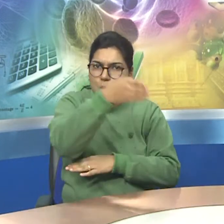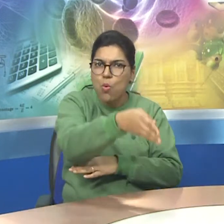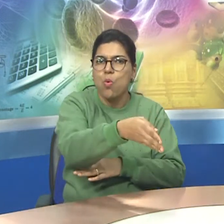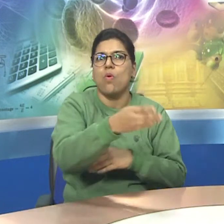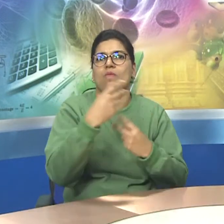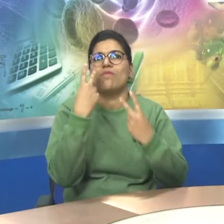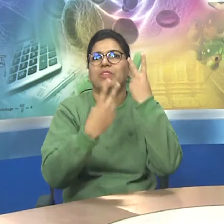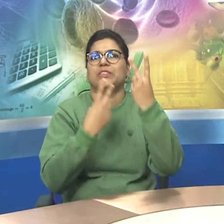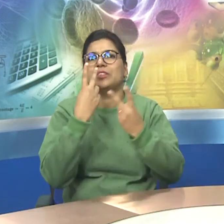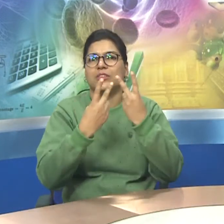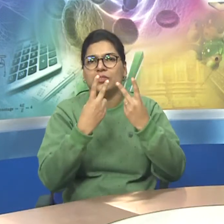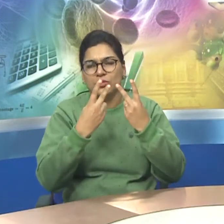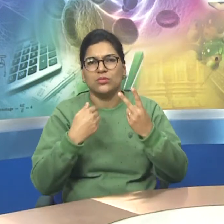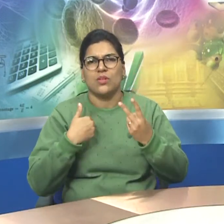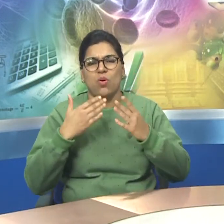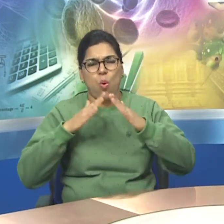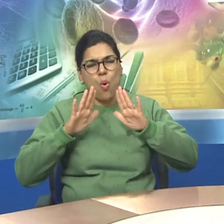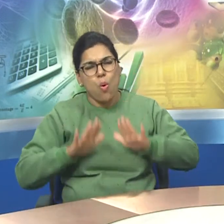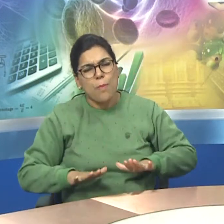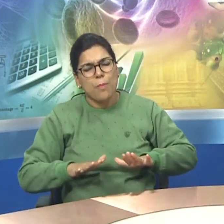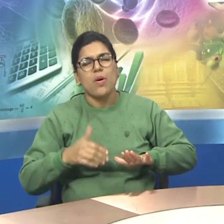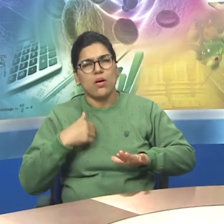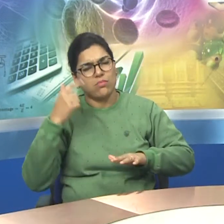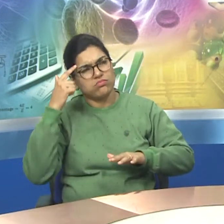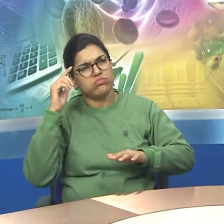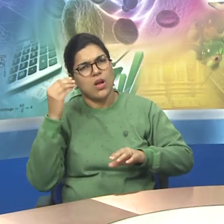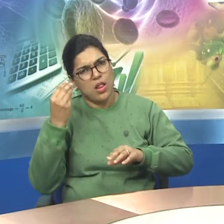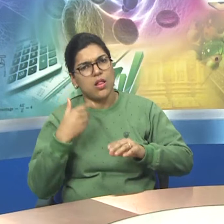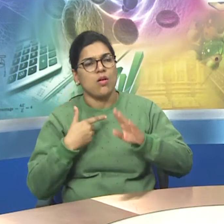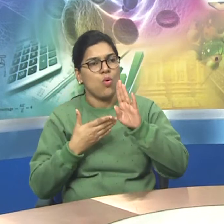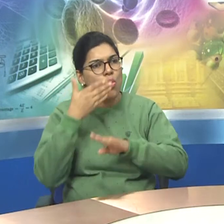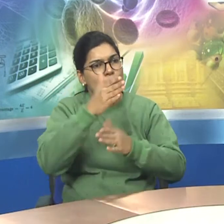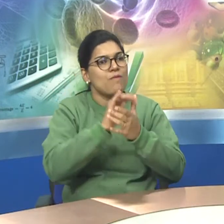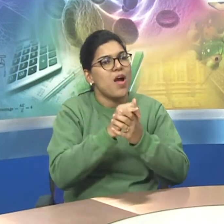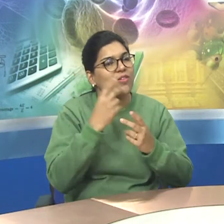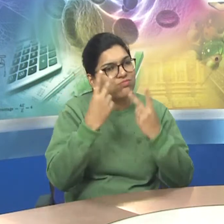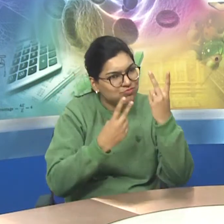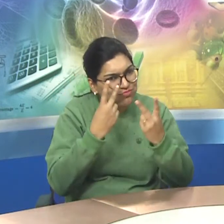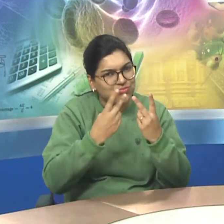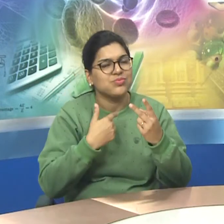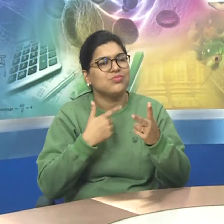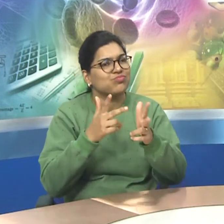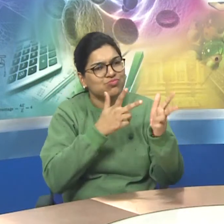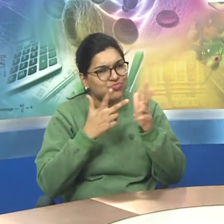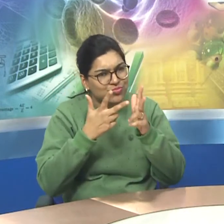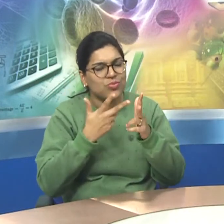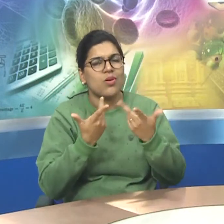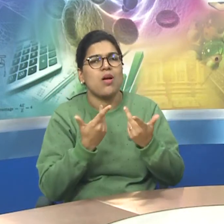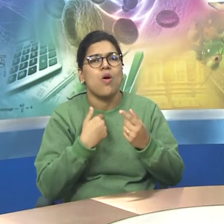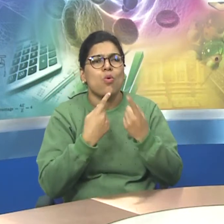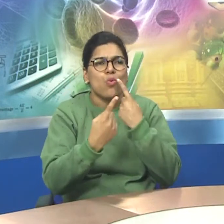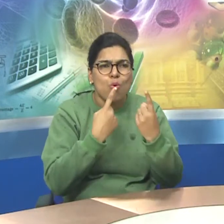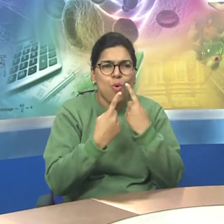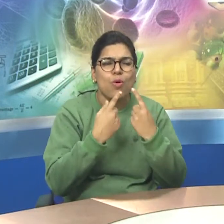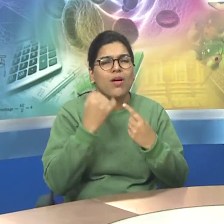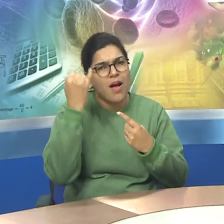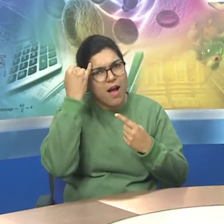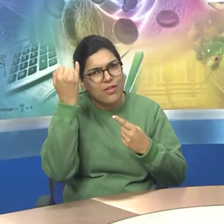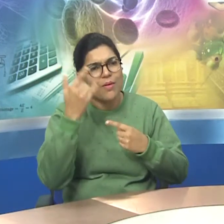Also, you can visit a friend, or you can also stay at your home. You can